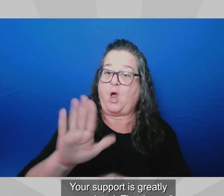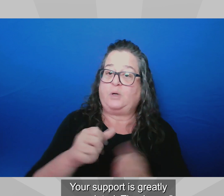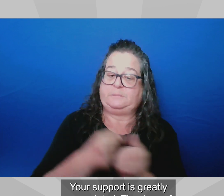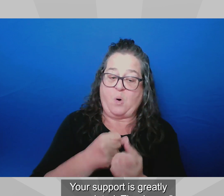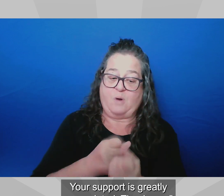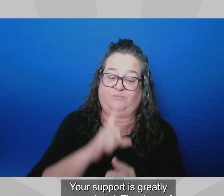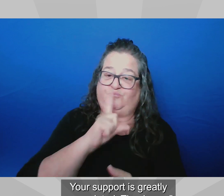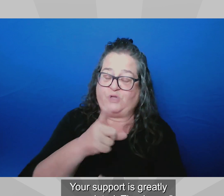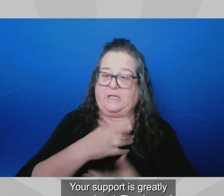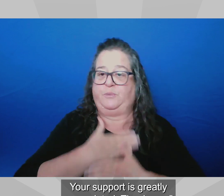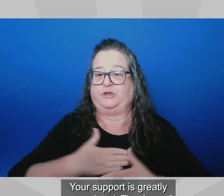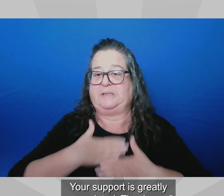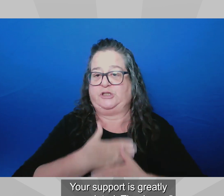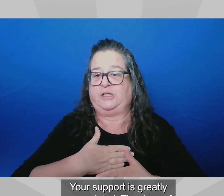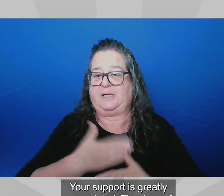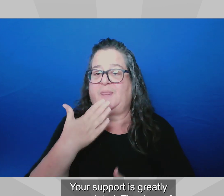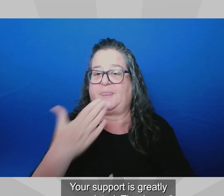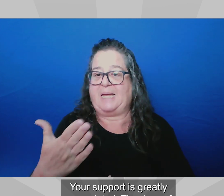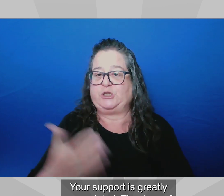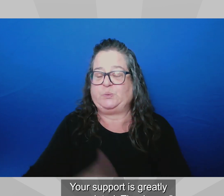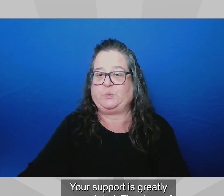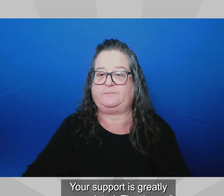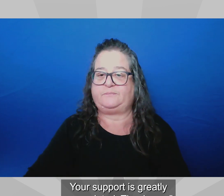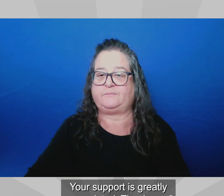Your support is greatly appreciated. Thank you.